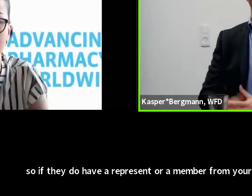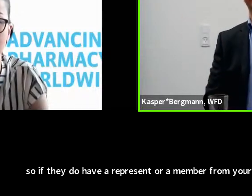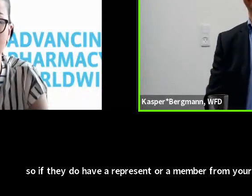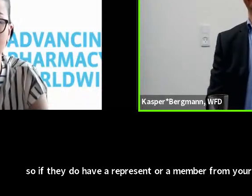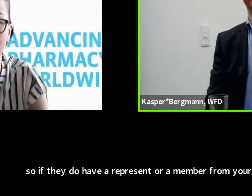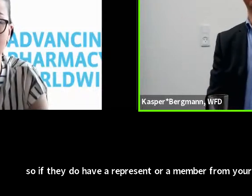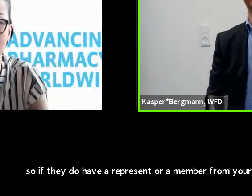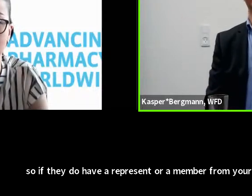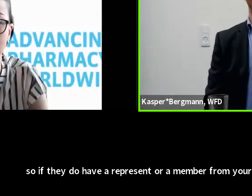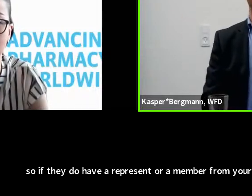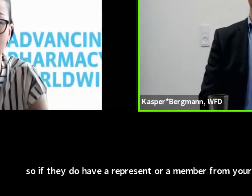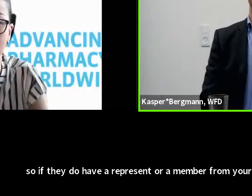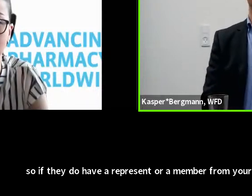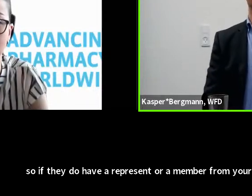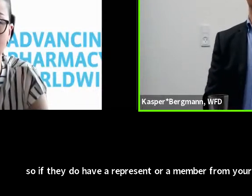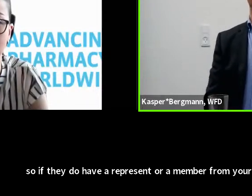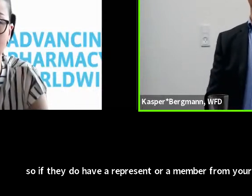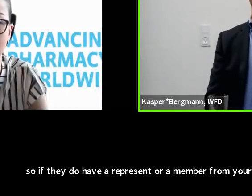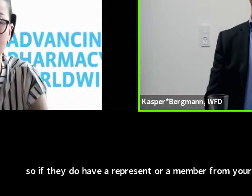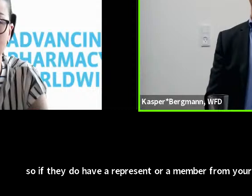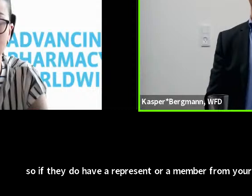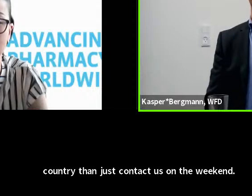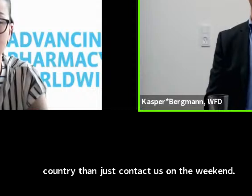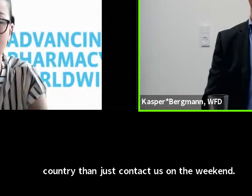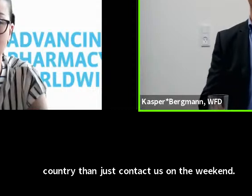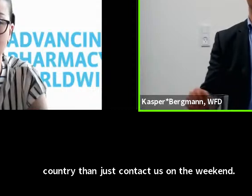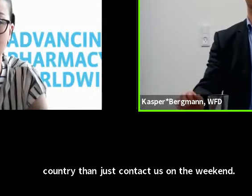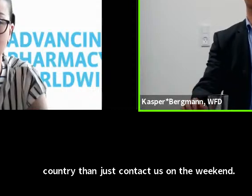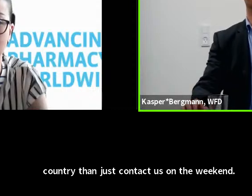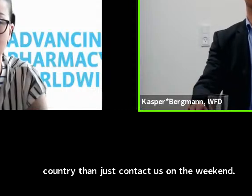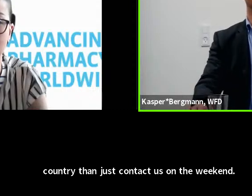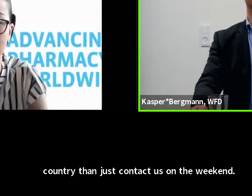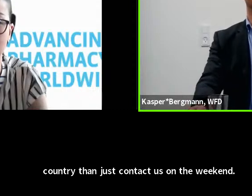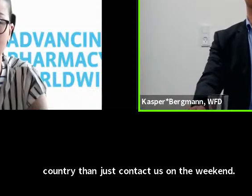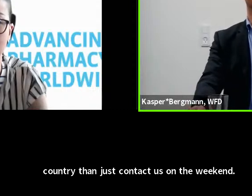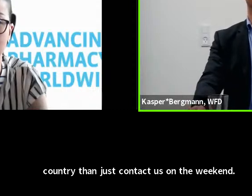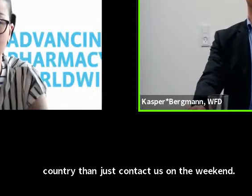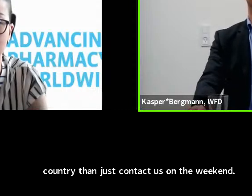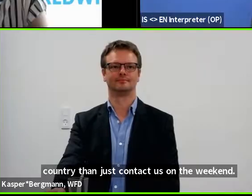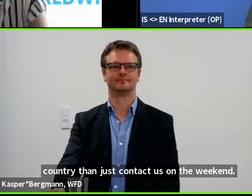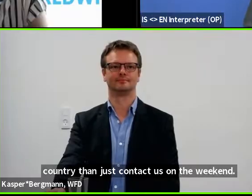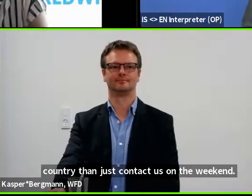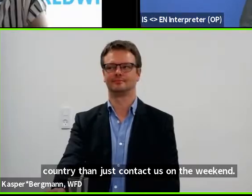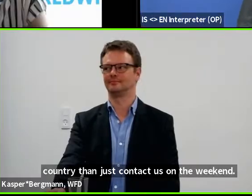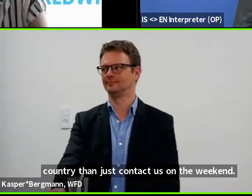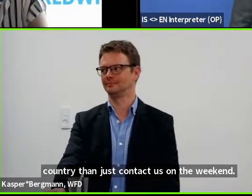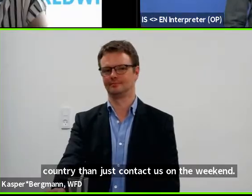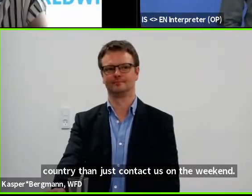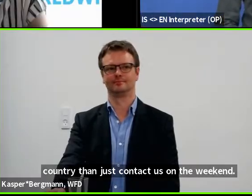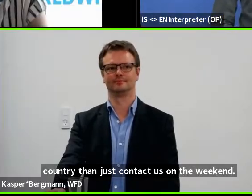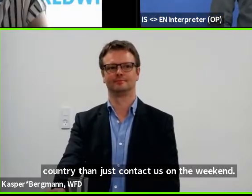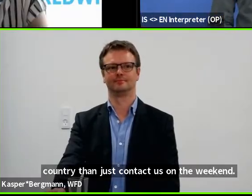contact us and we can guide you on who to contact further on.